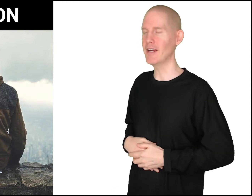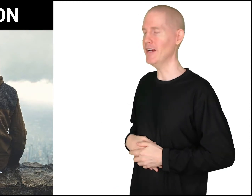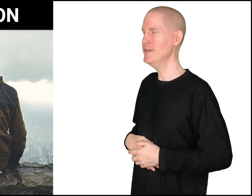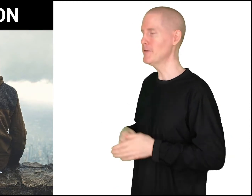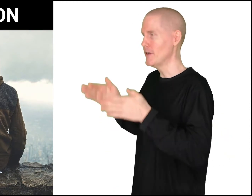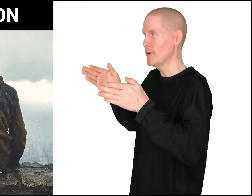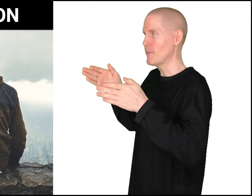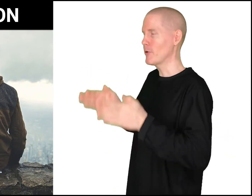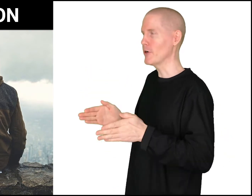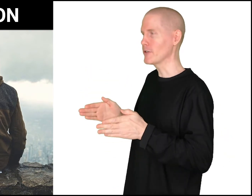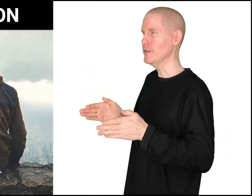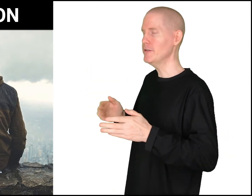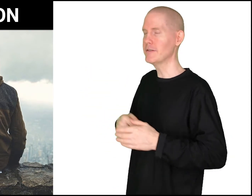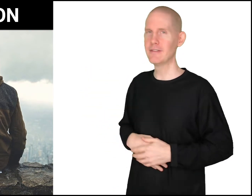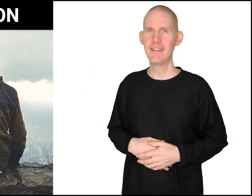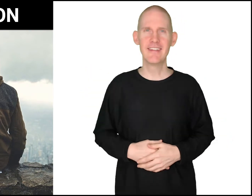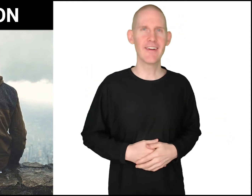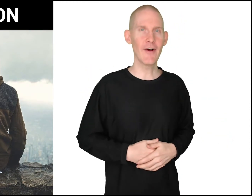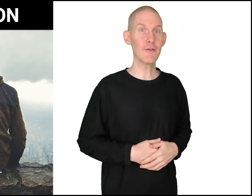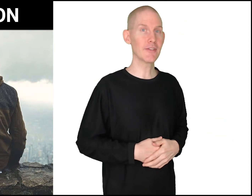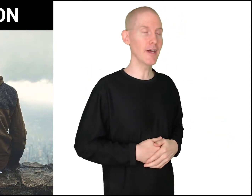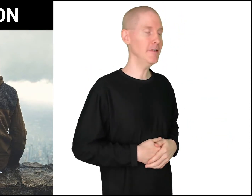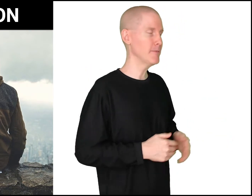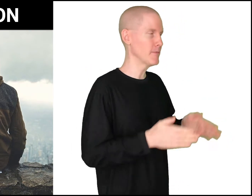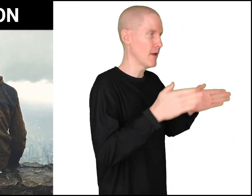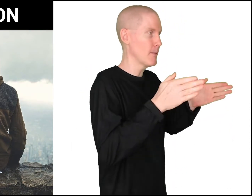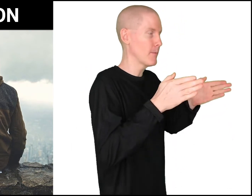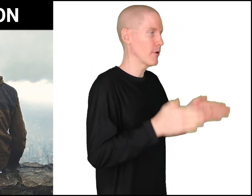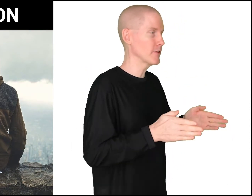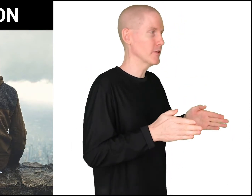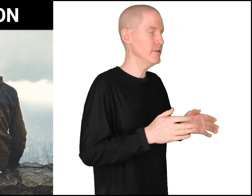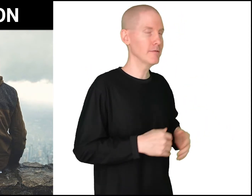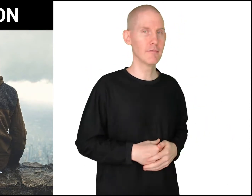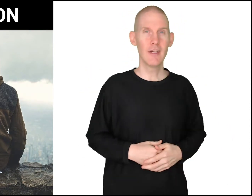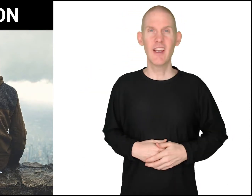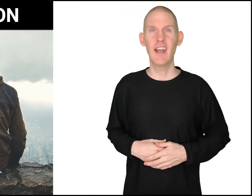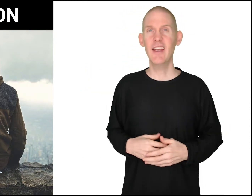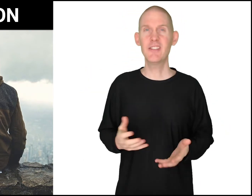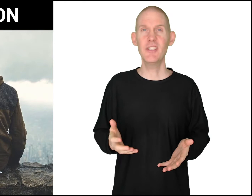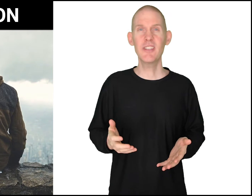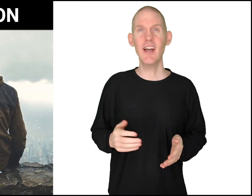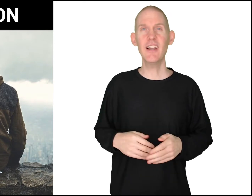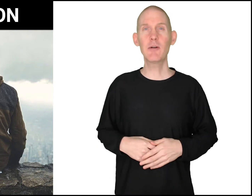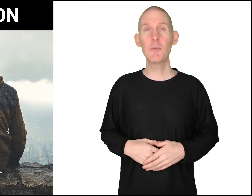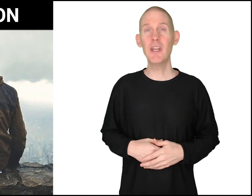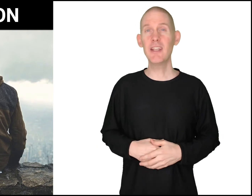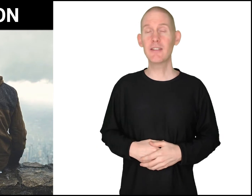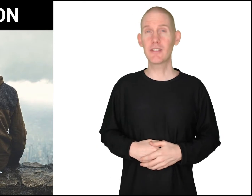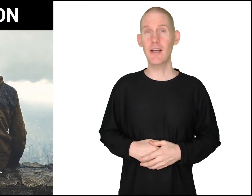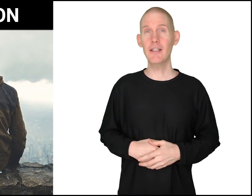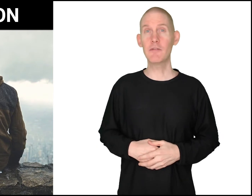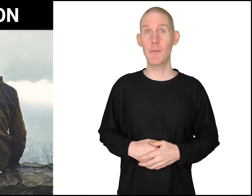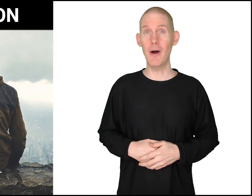side, person, other side, person. And it's just kind of like we're making the sides of a